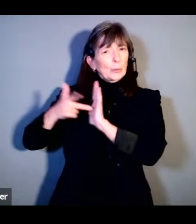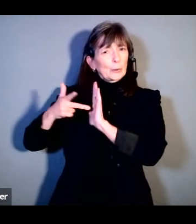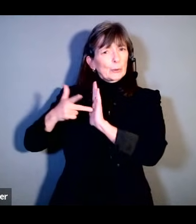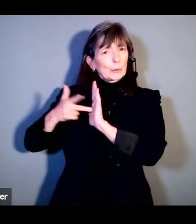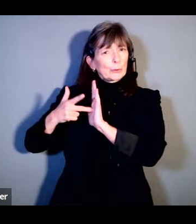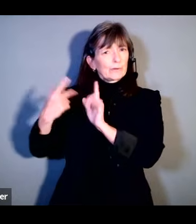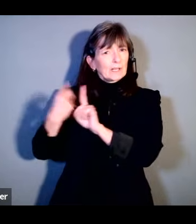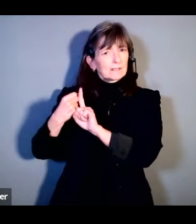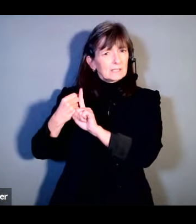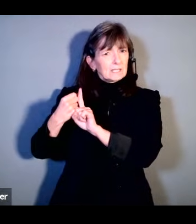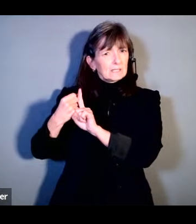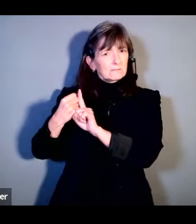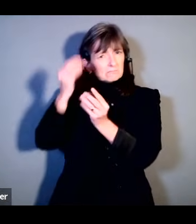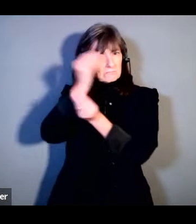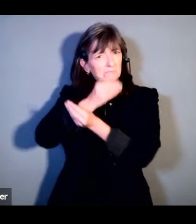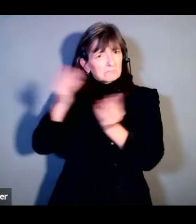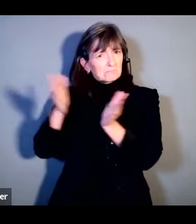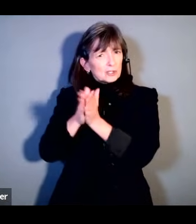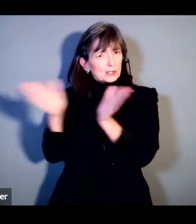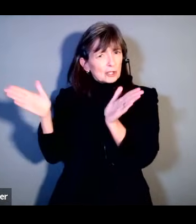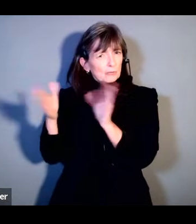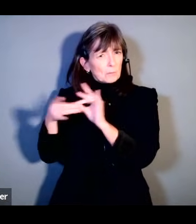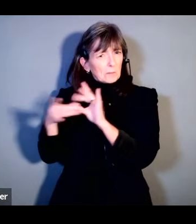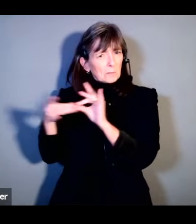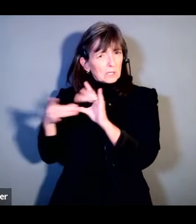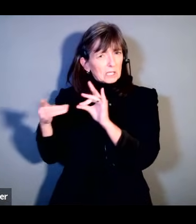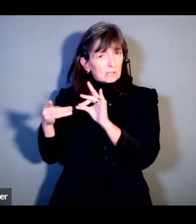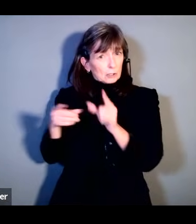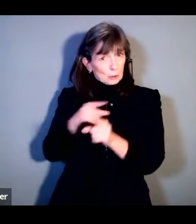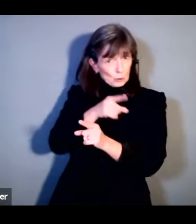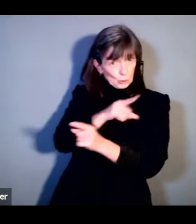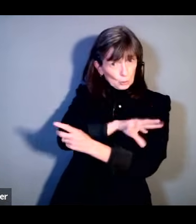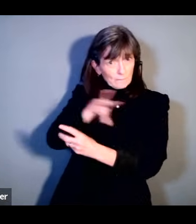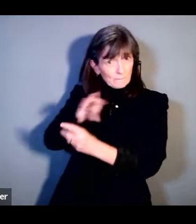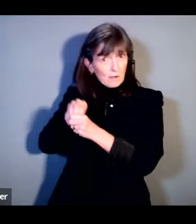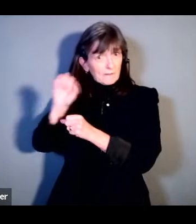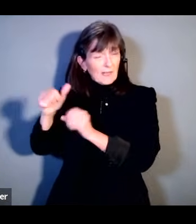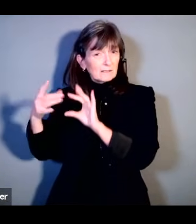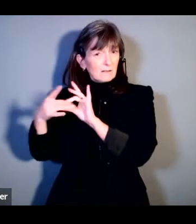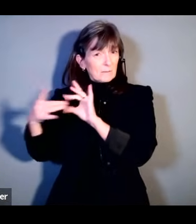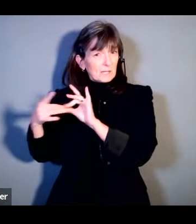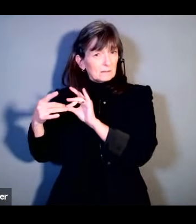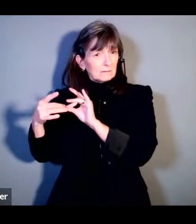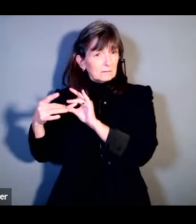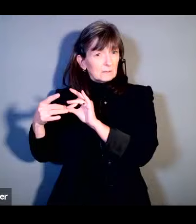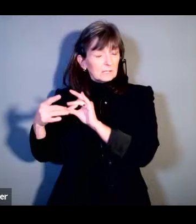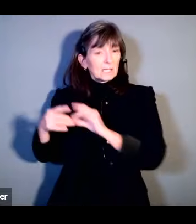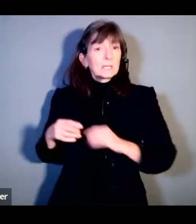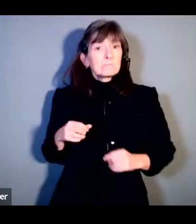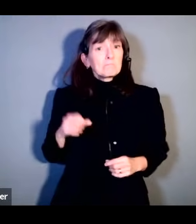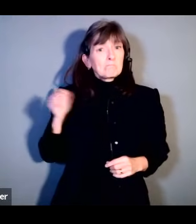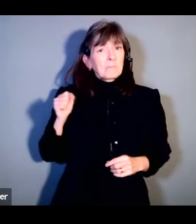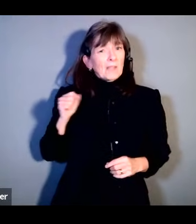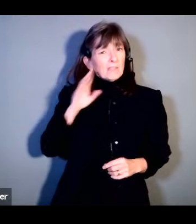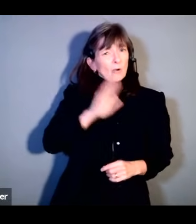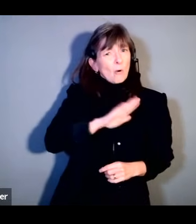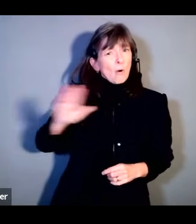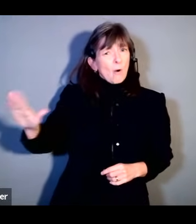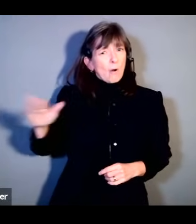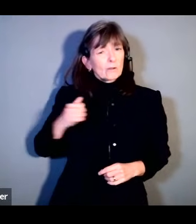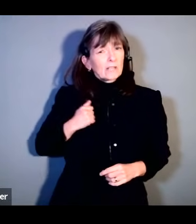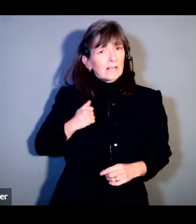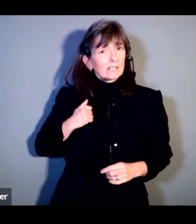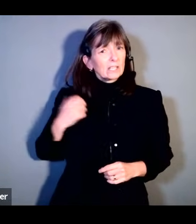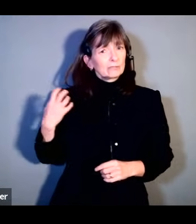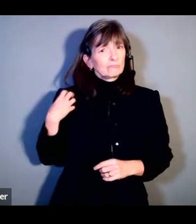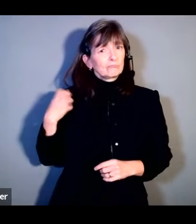you in on that particular statement? Yeah, so we all were. I think for the most part, we just